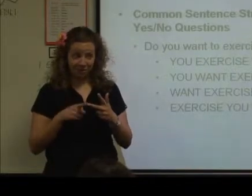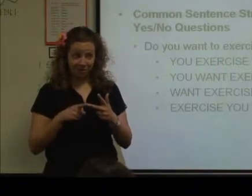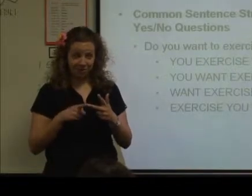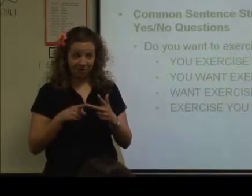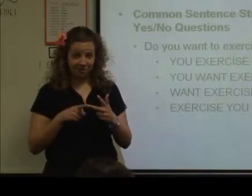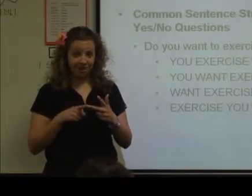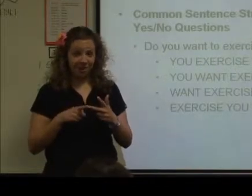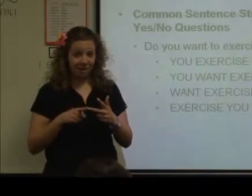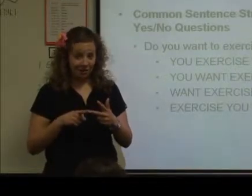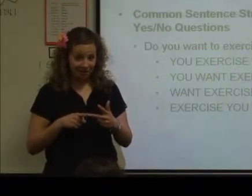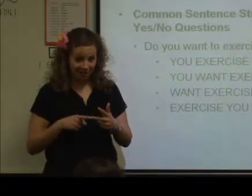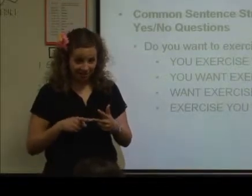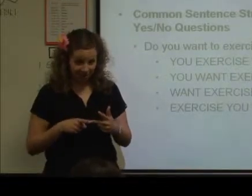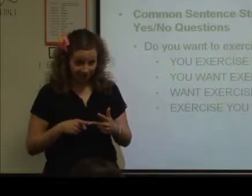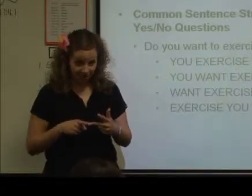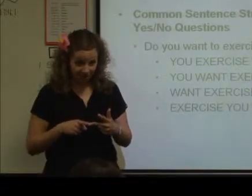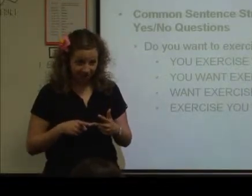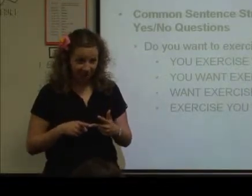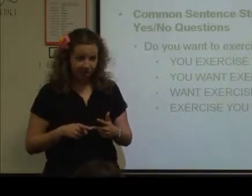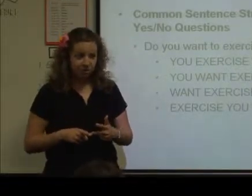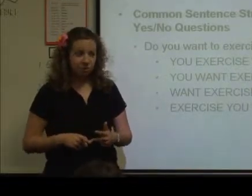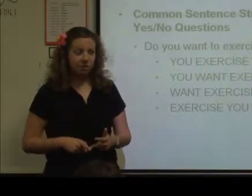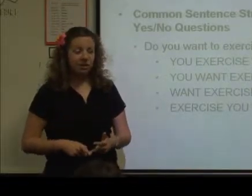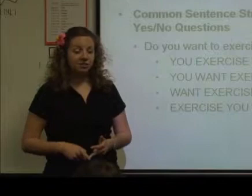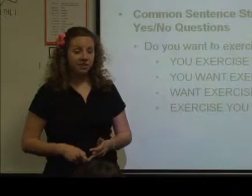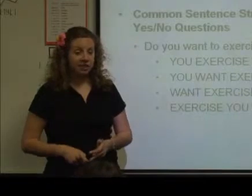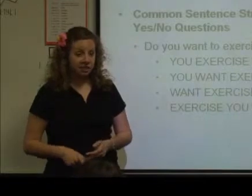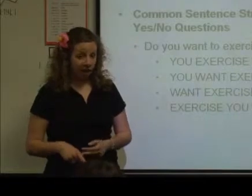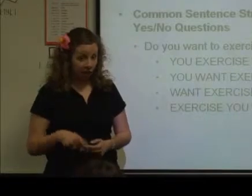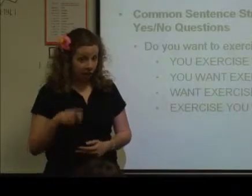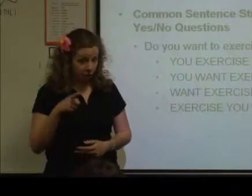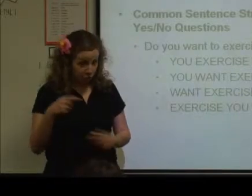one? And my head tilted forward, okay? So then if I say,